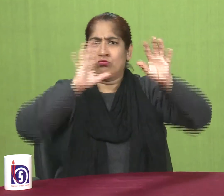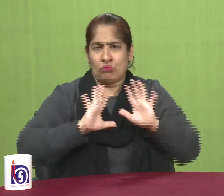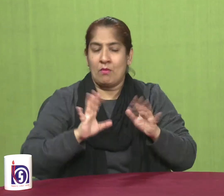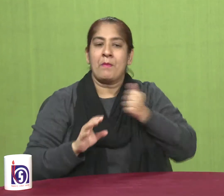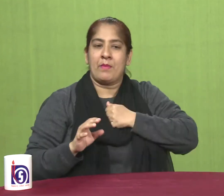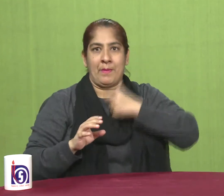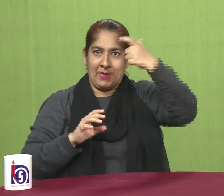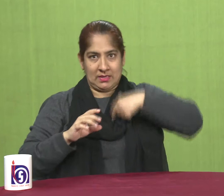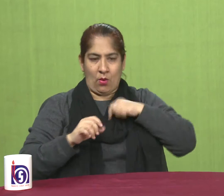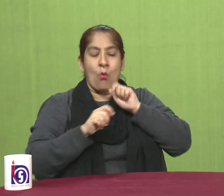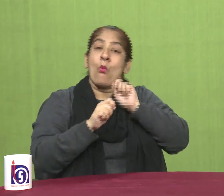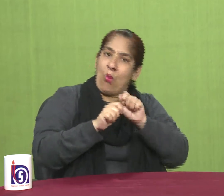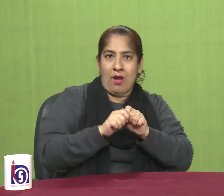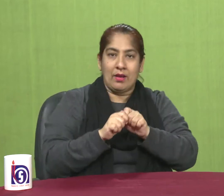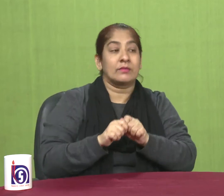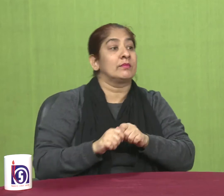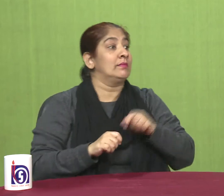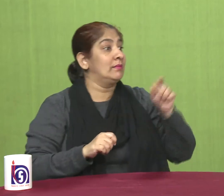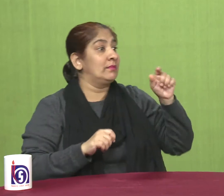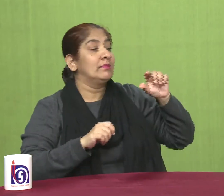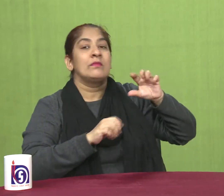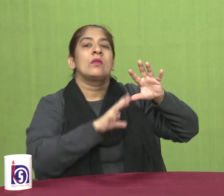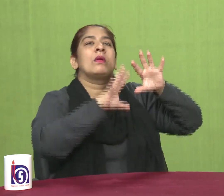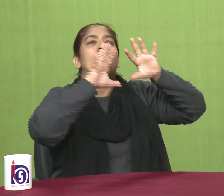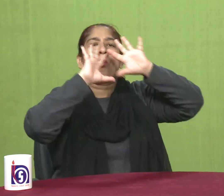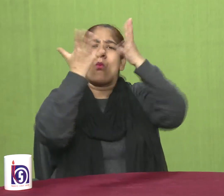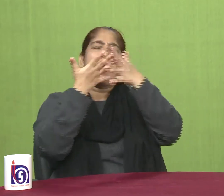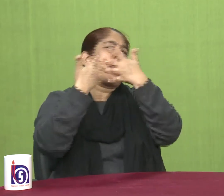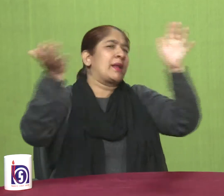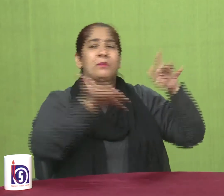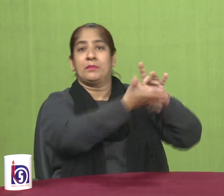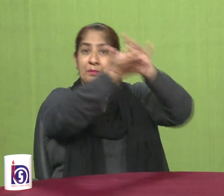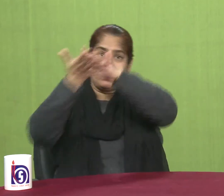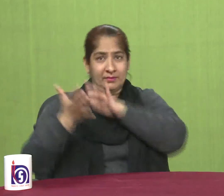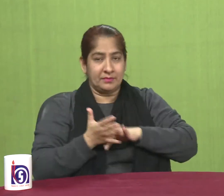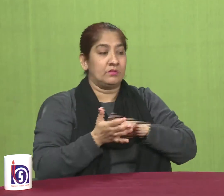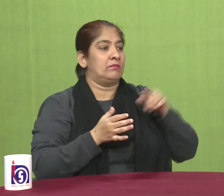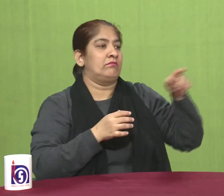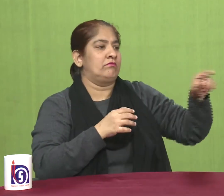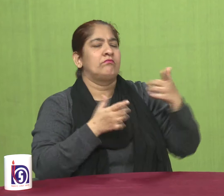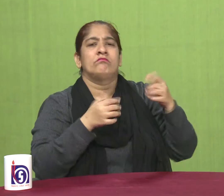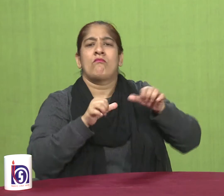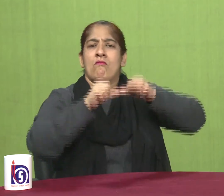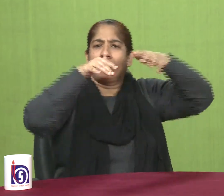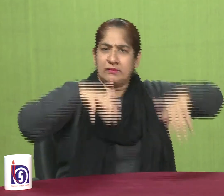If there's one company and their work is they work as an agent, so worldwide any country